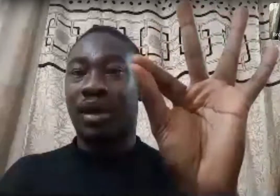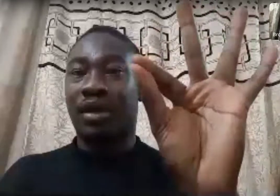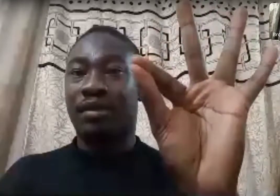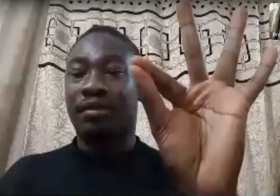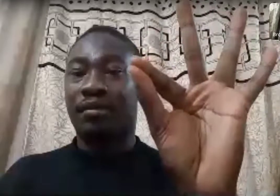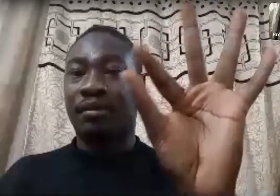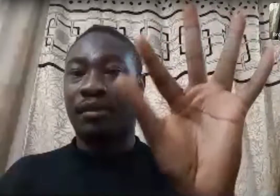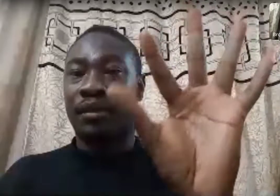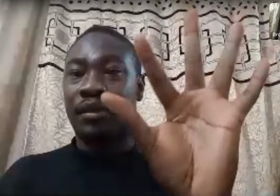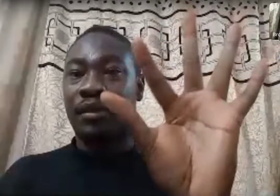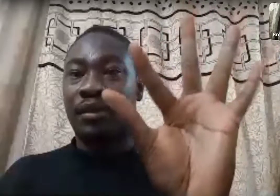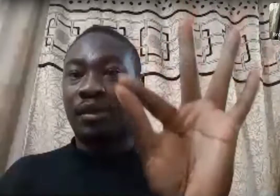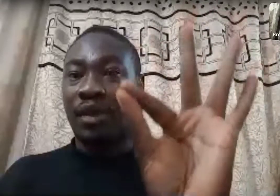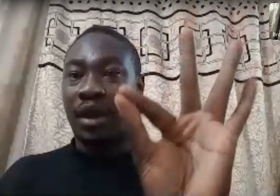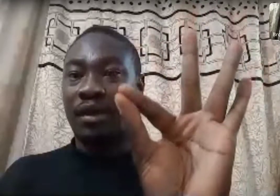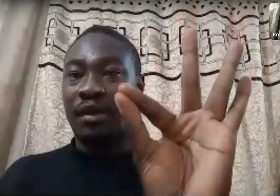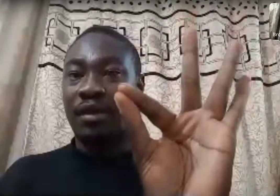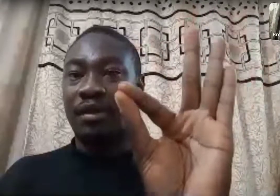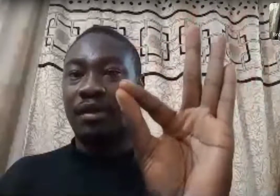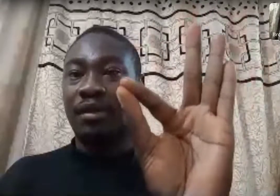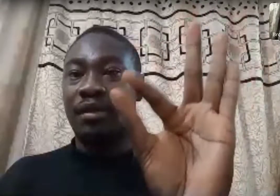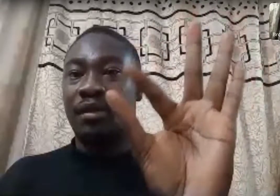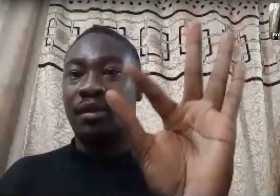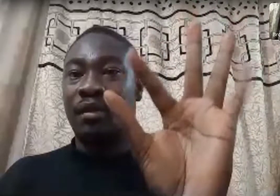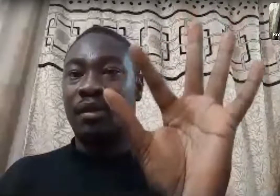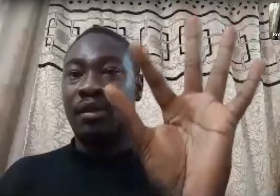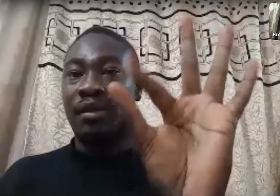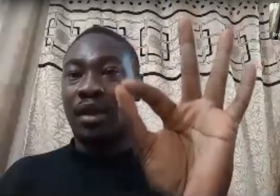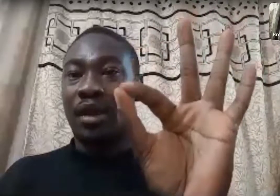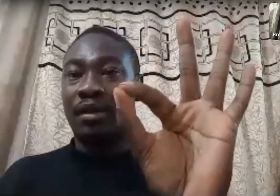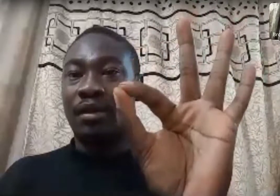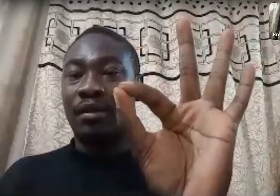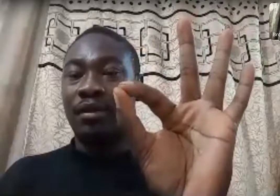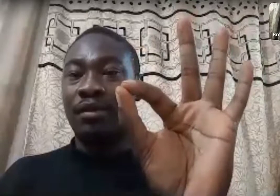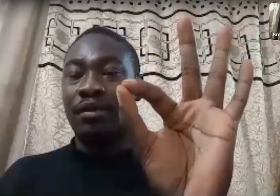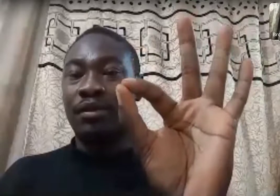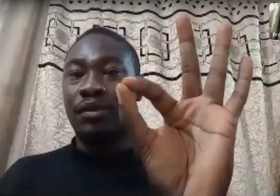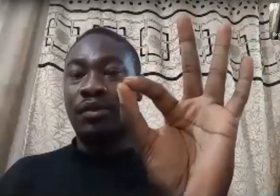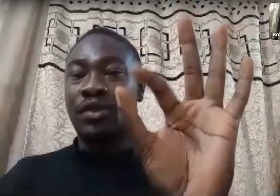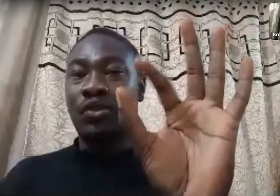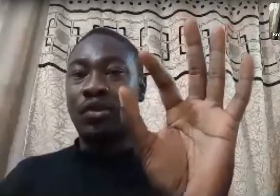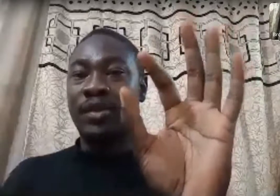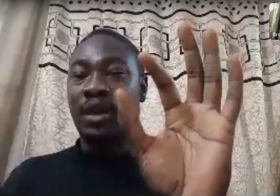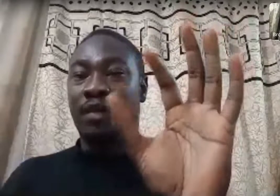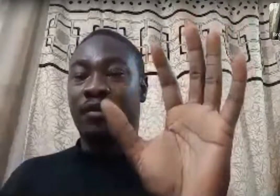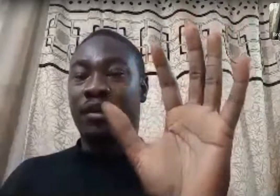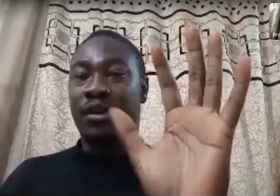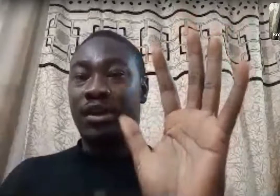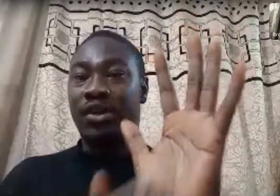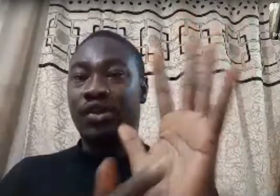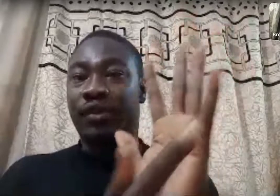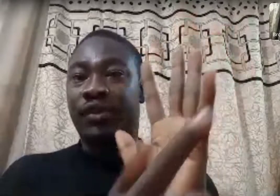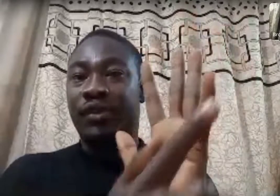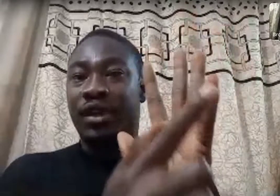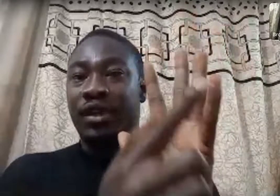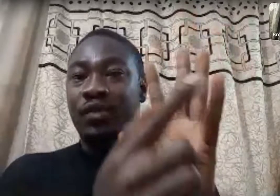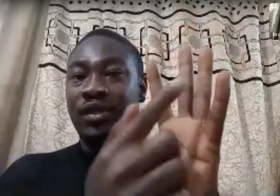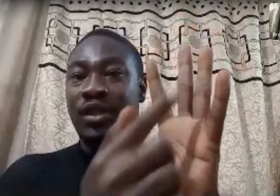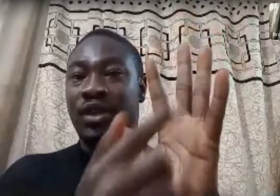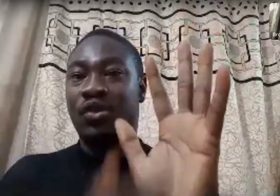9, 9. So as you observe, Each of these fingers will take turn to